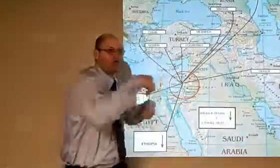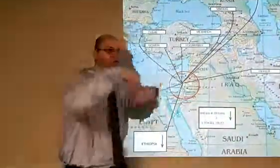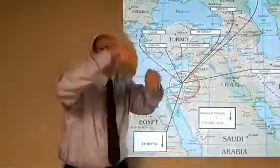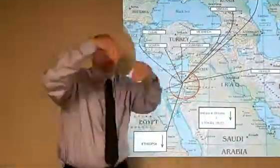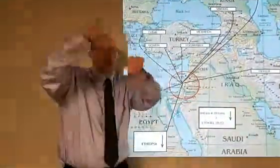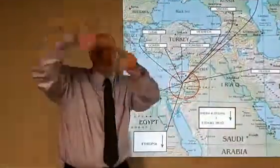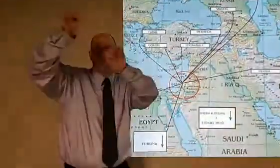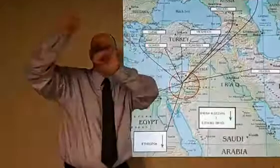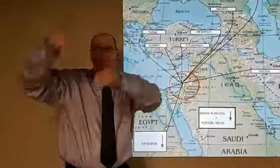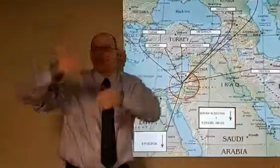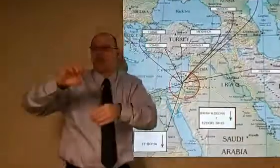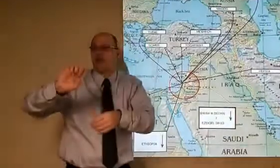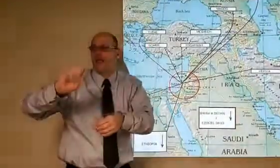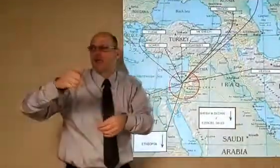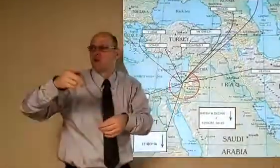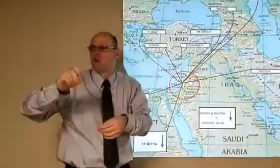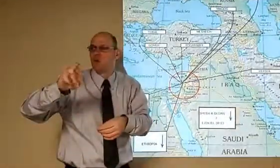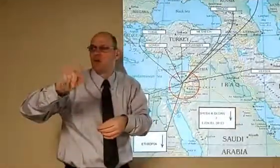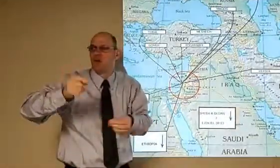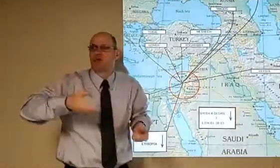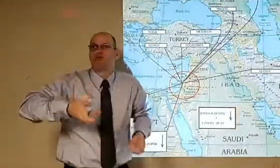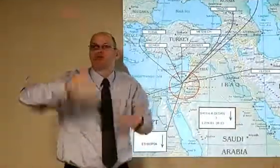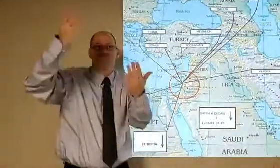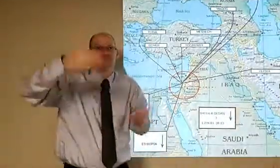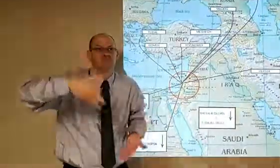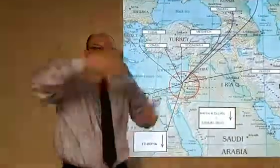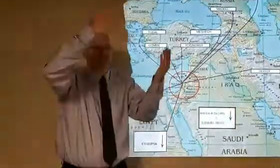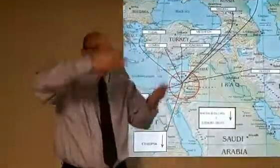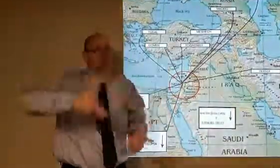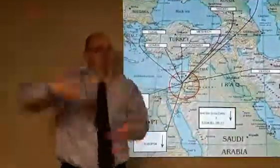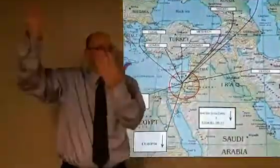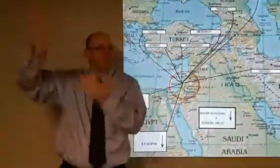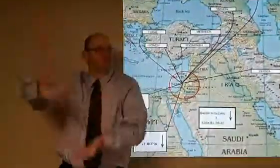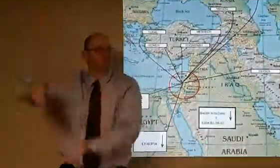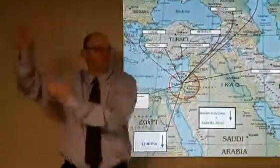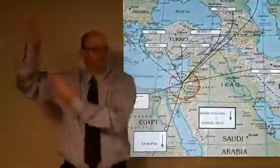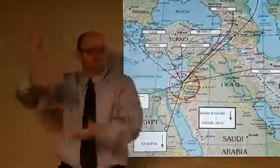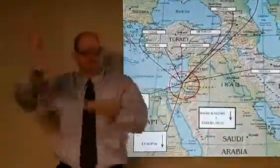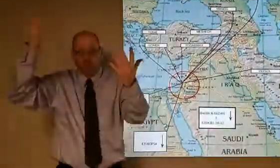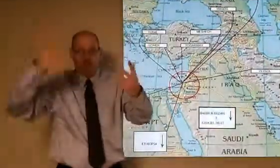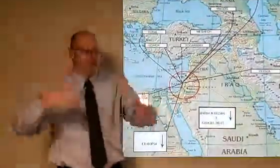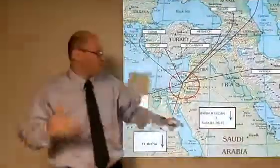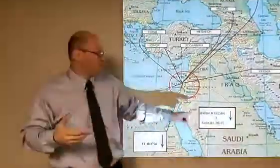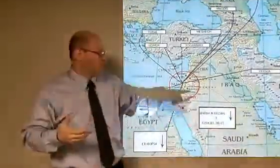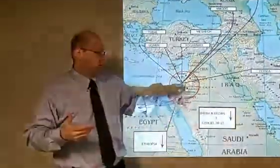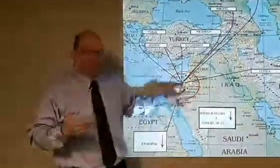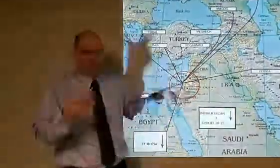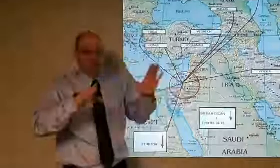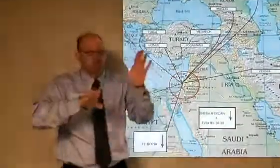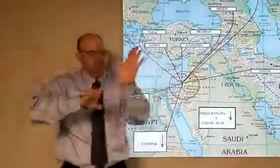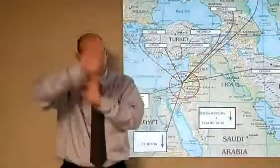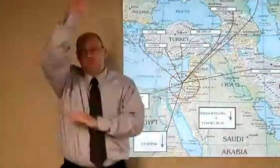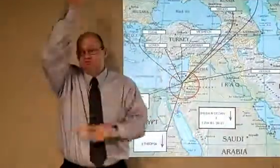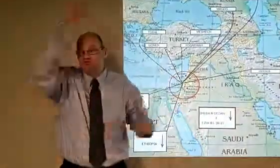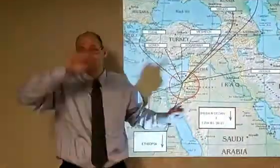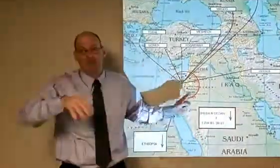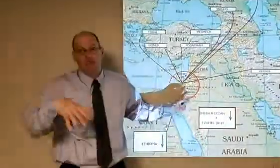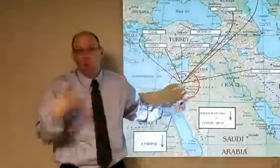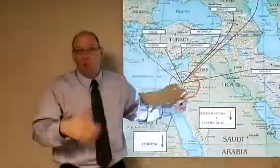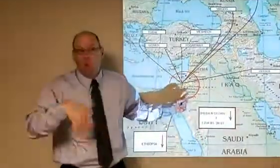they're dependent upon Israel to export to them, to provide for them. And so Israel